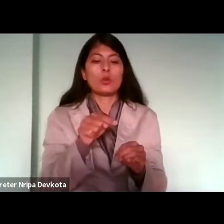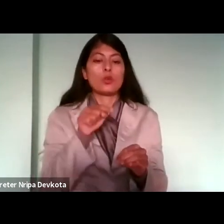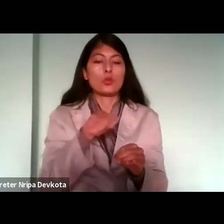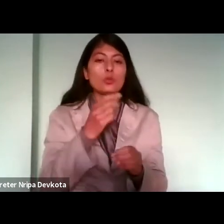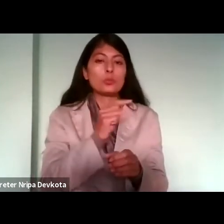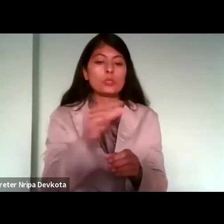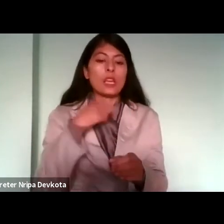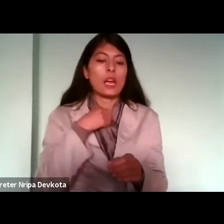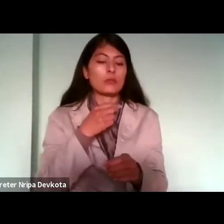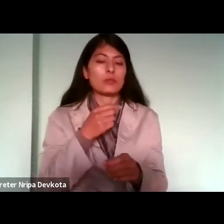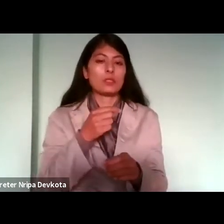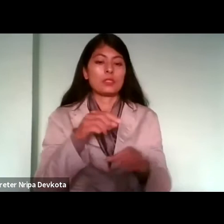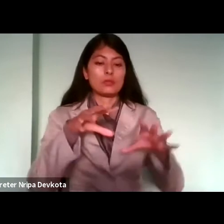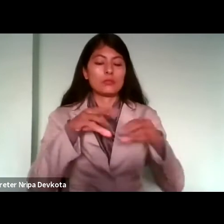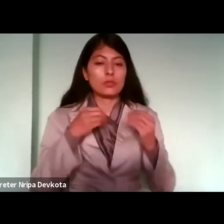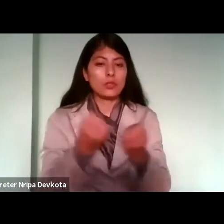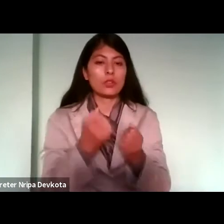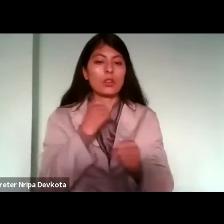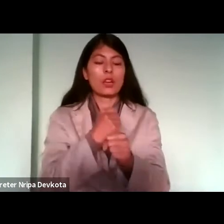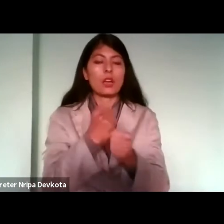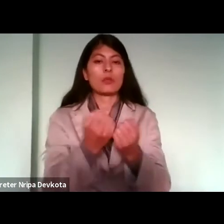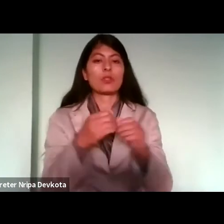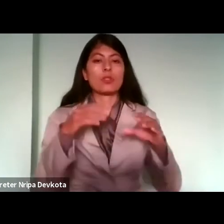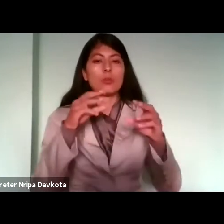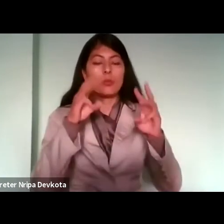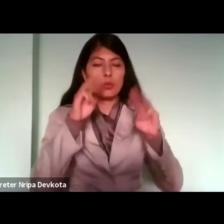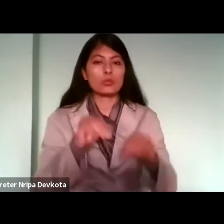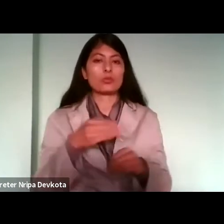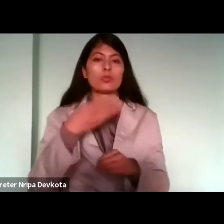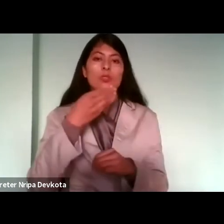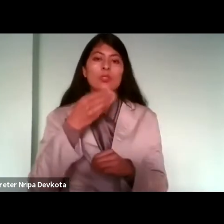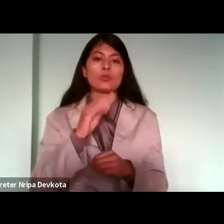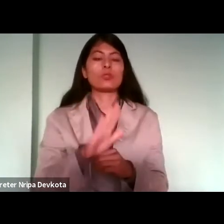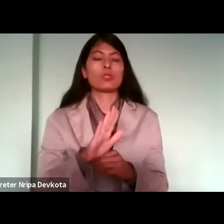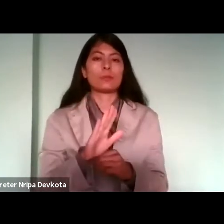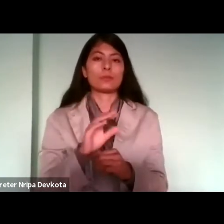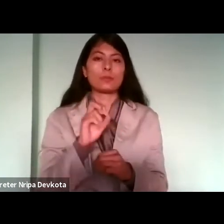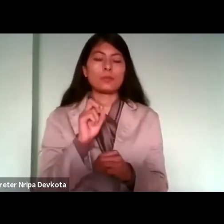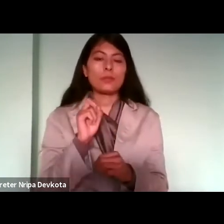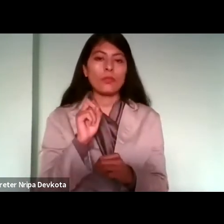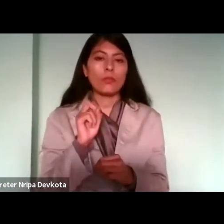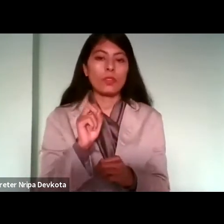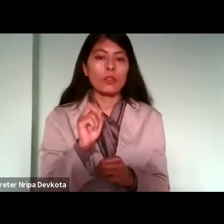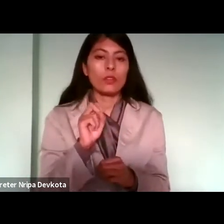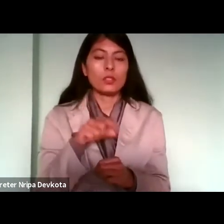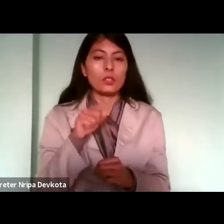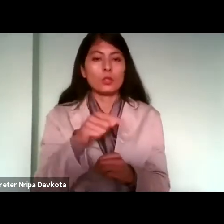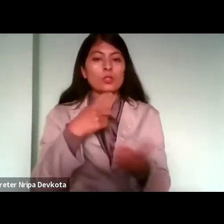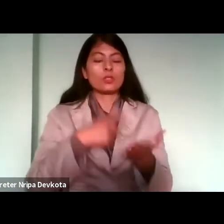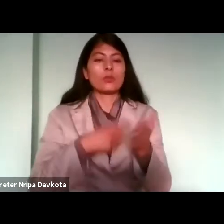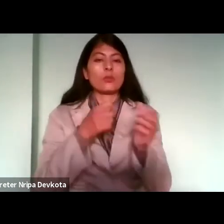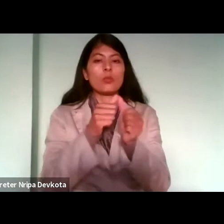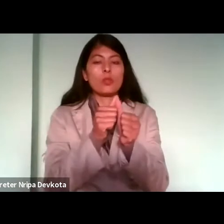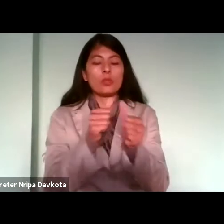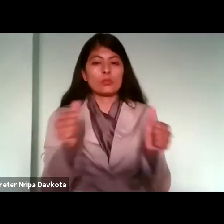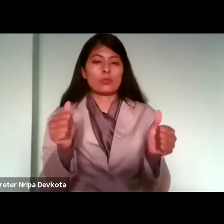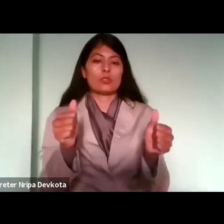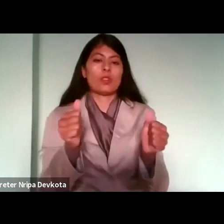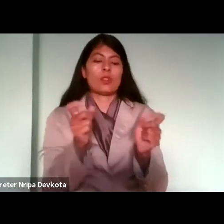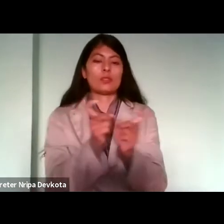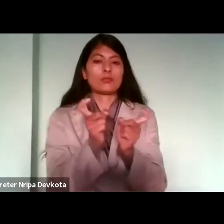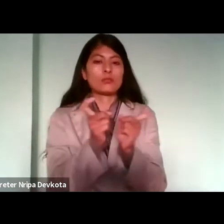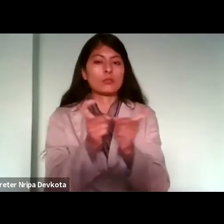The key elements of trafficking are quite clearly explained in the Palermo Protocol, in the negotiation of